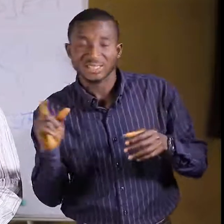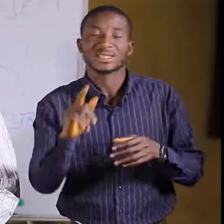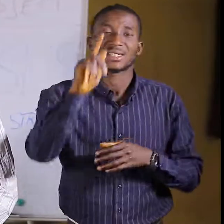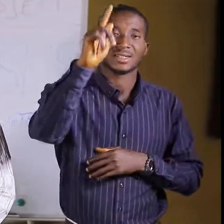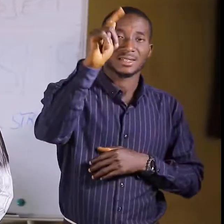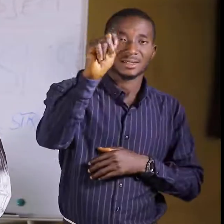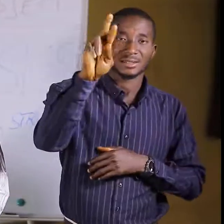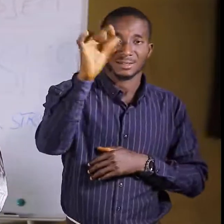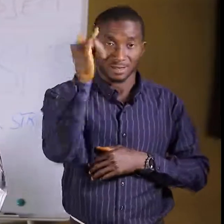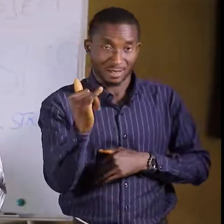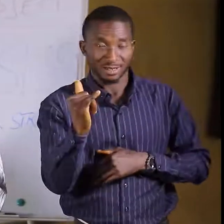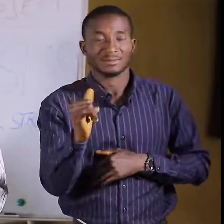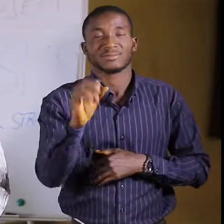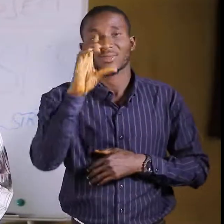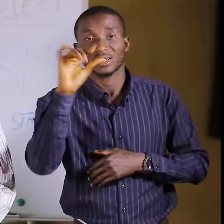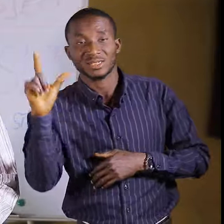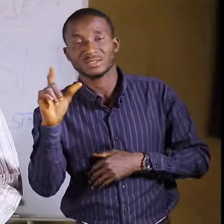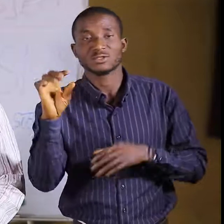triclinic unit cell,